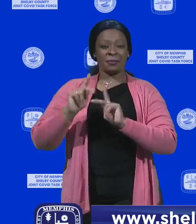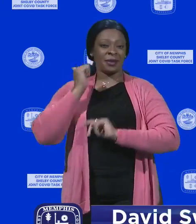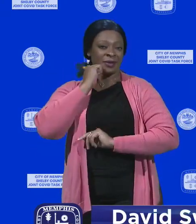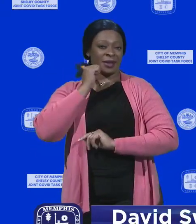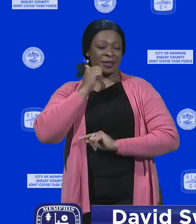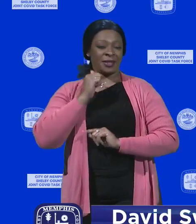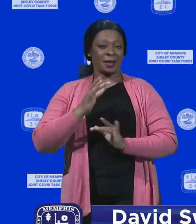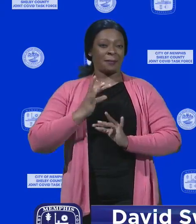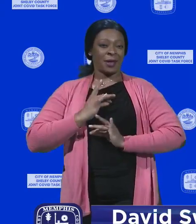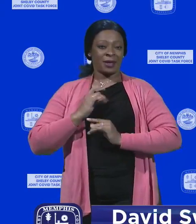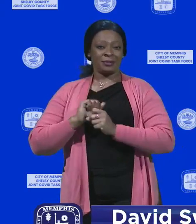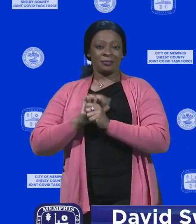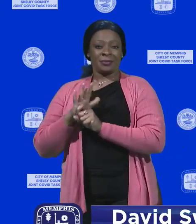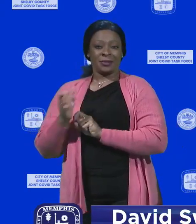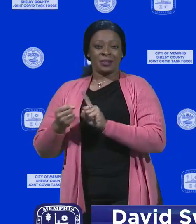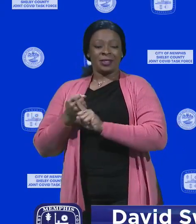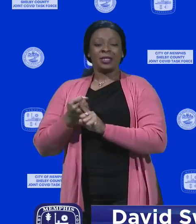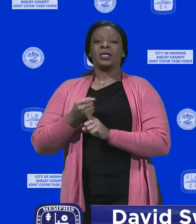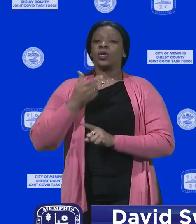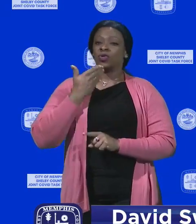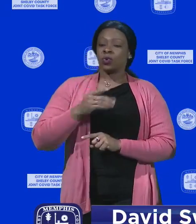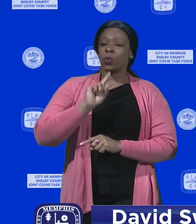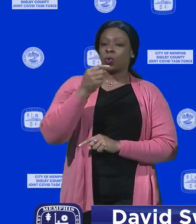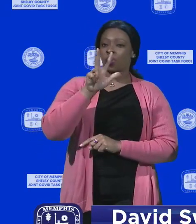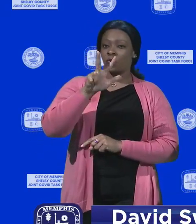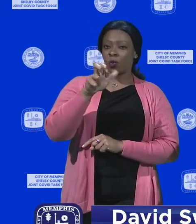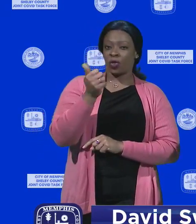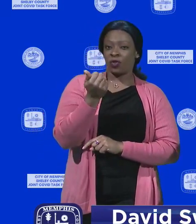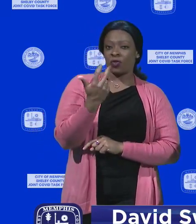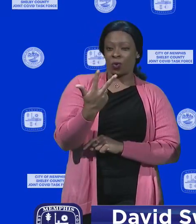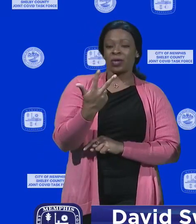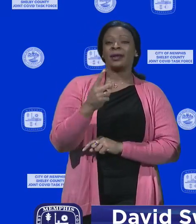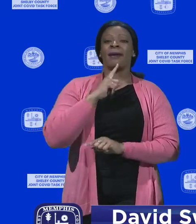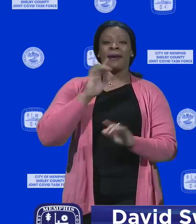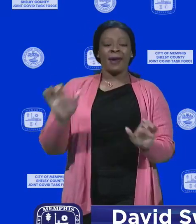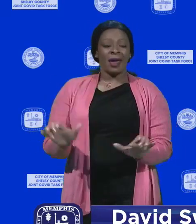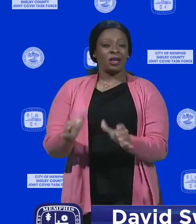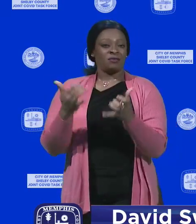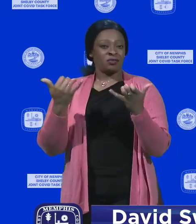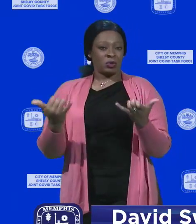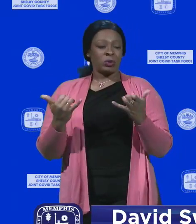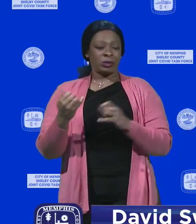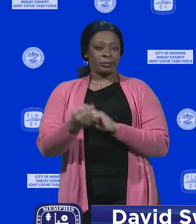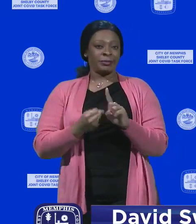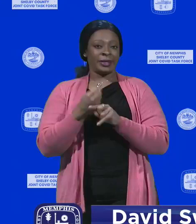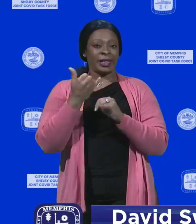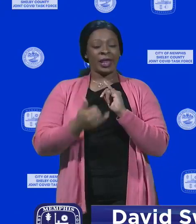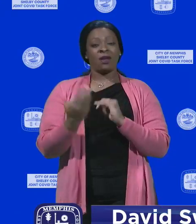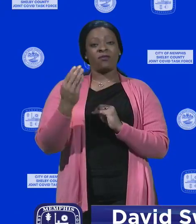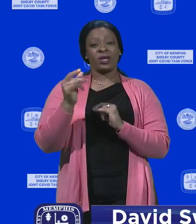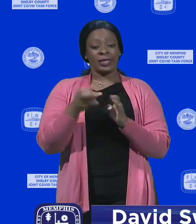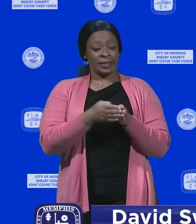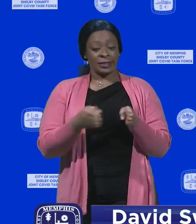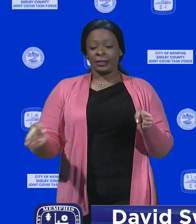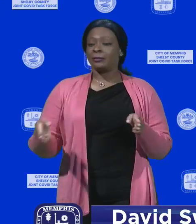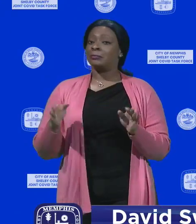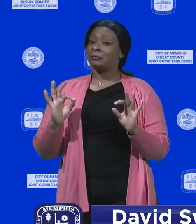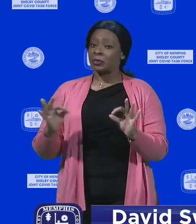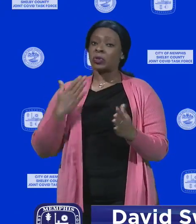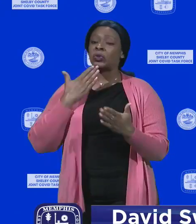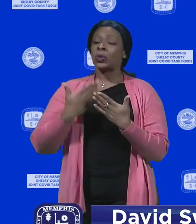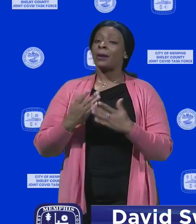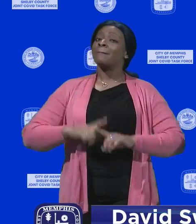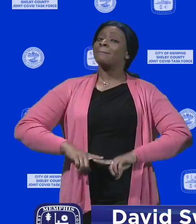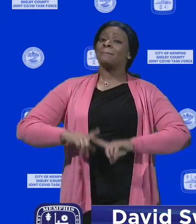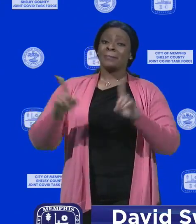all good. It's all good. We've only got 313 cases actively diagnosed in the last 14 days. That's great.